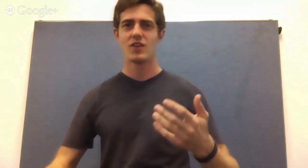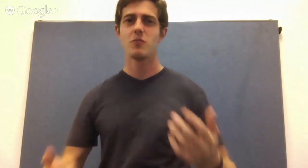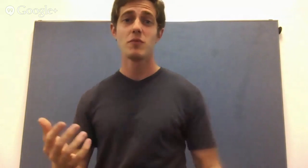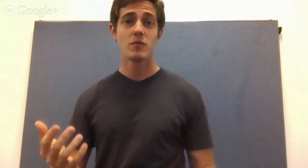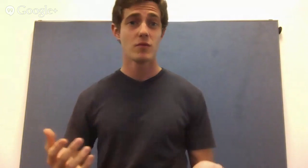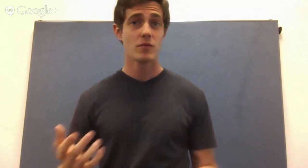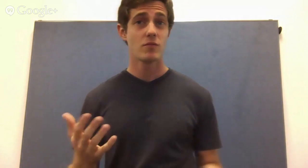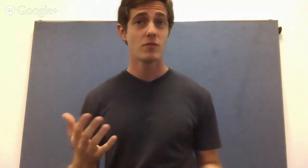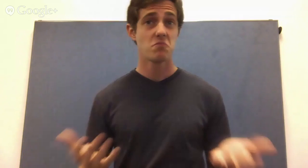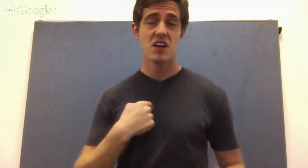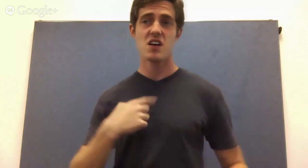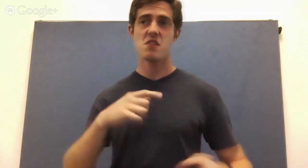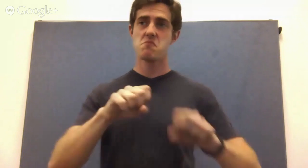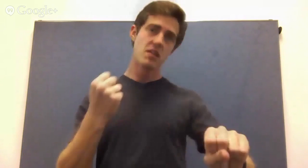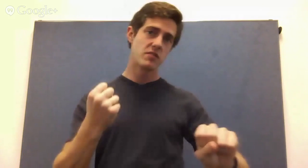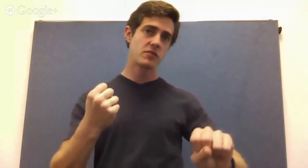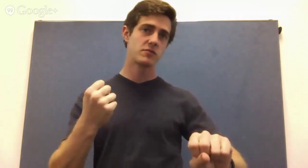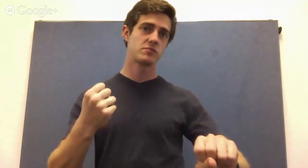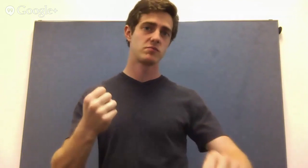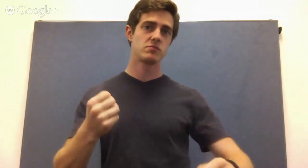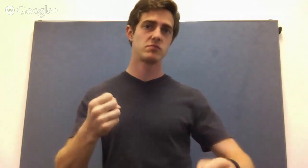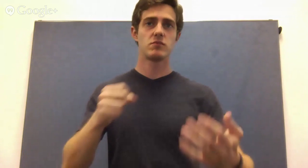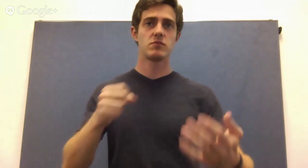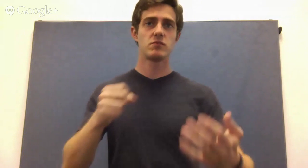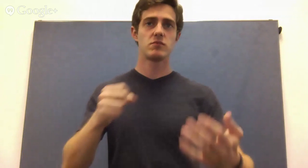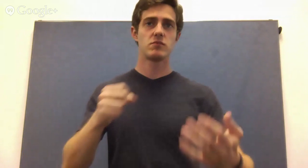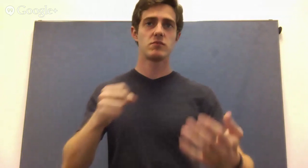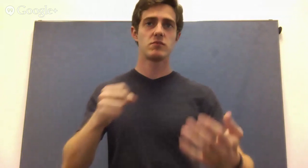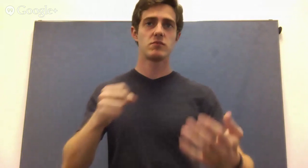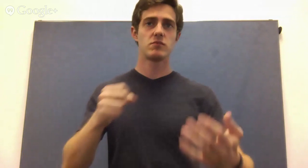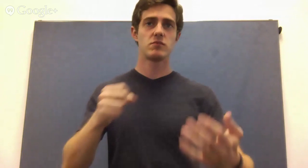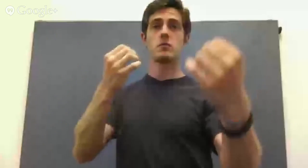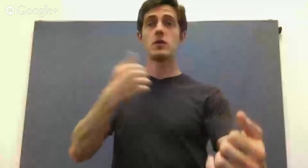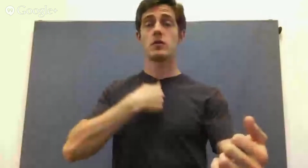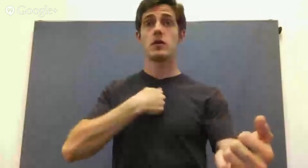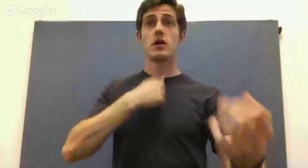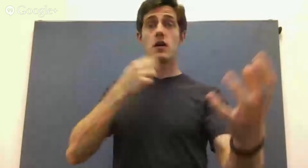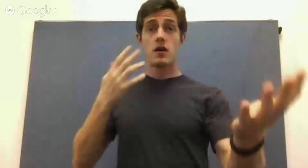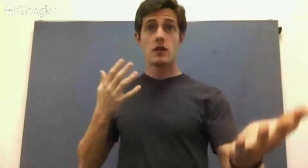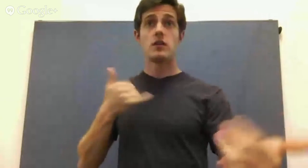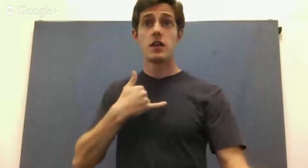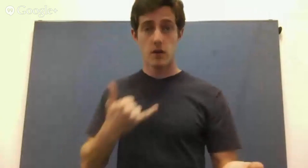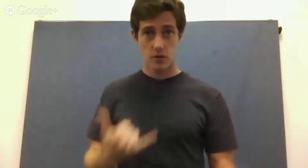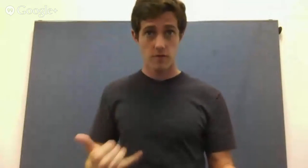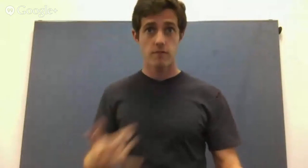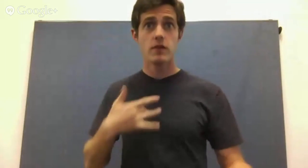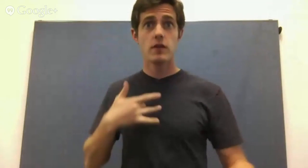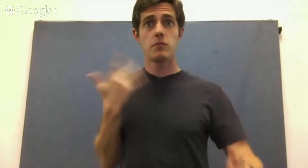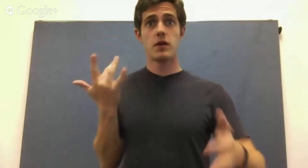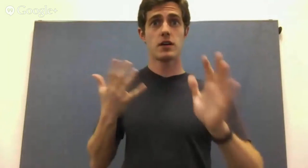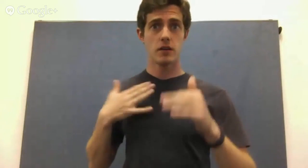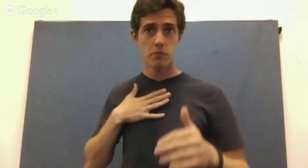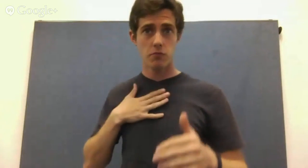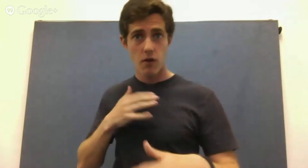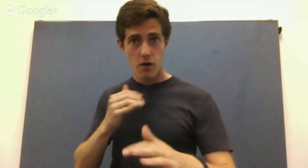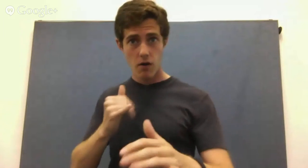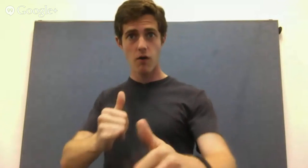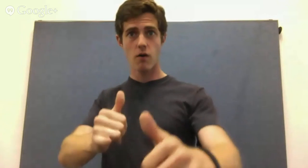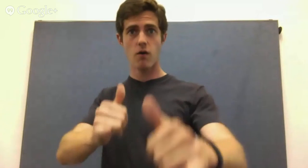And people say I'm error. I see my soul in the mirror. Now you feel my